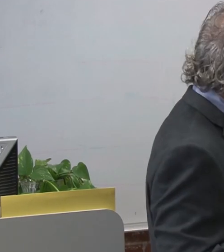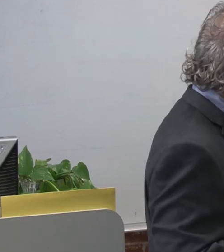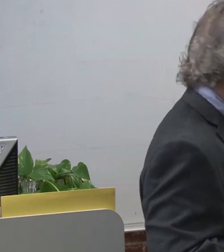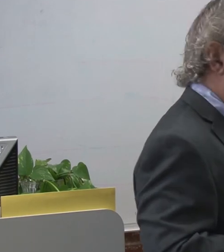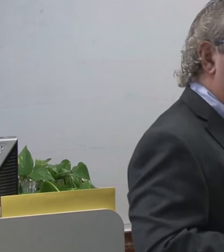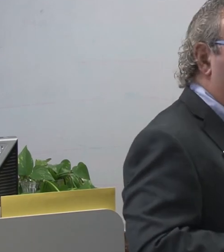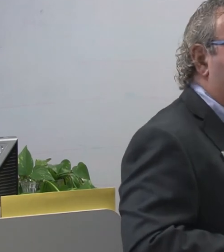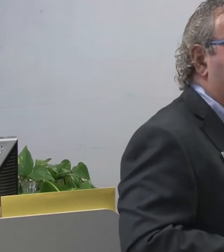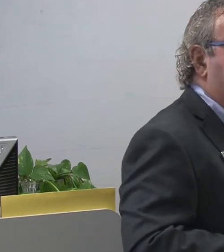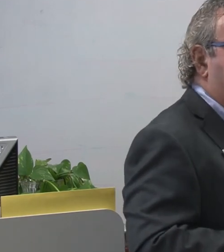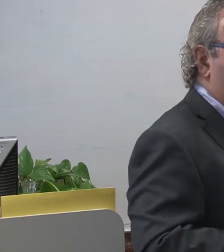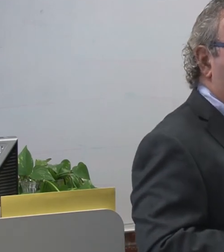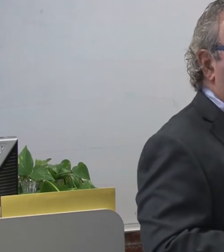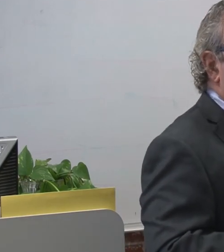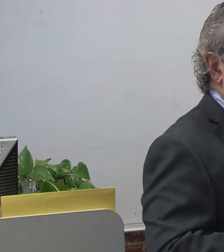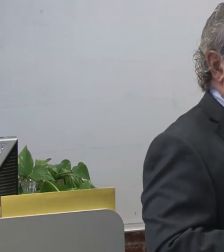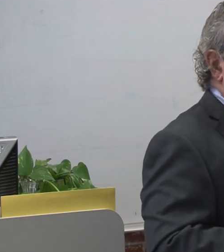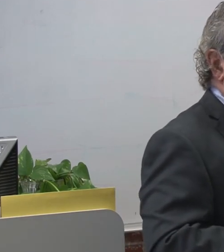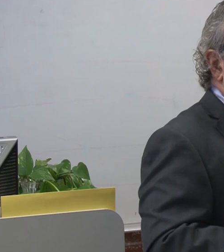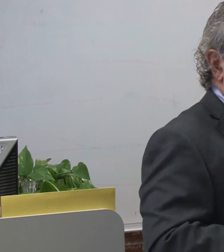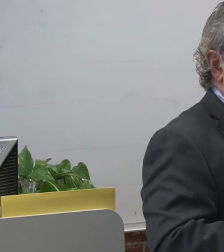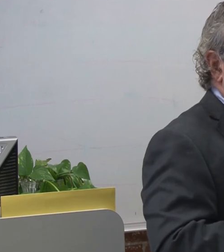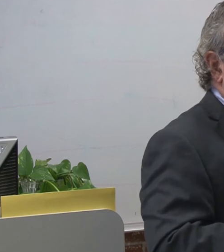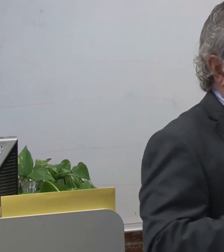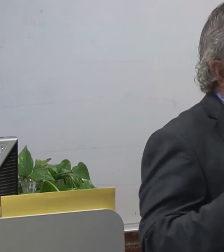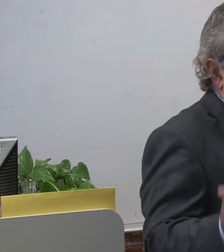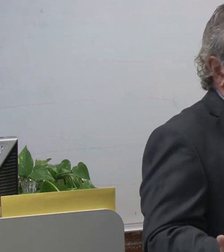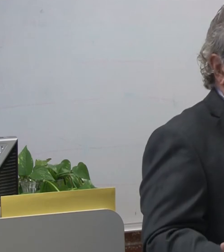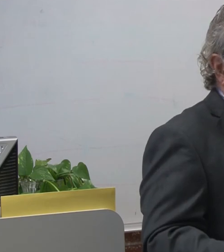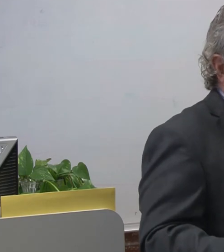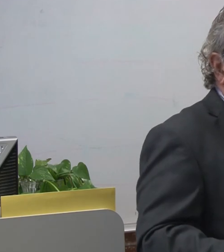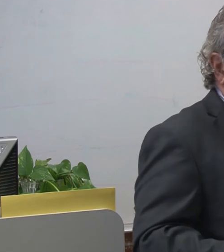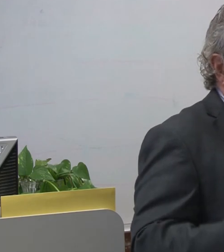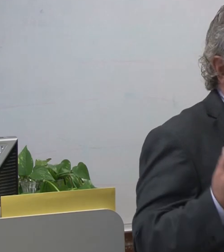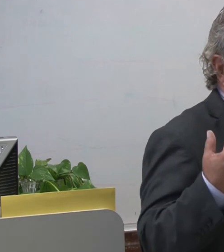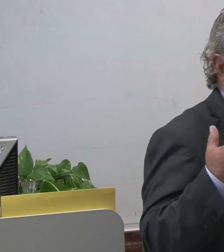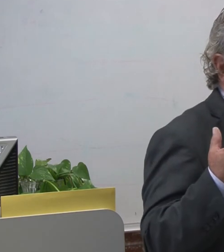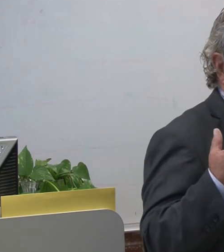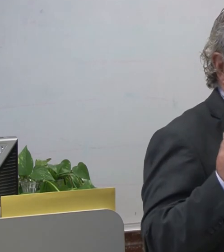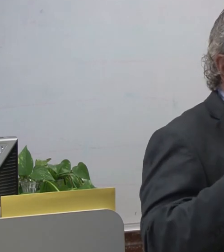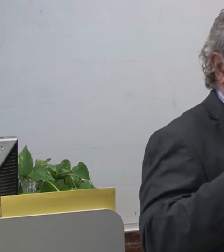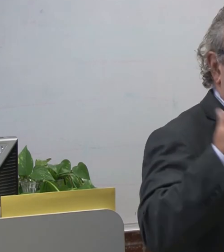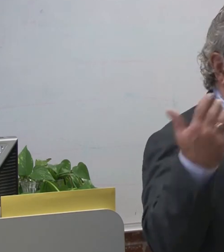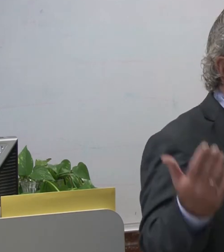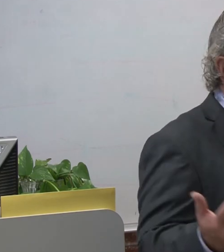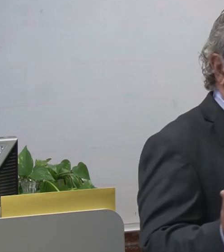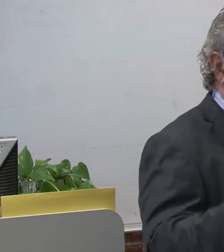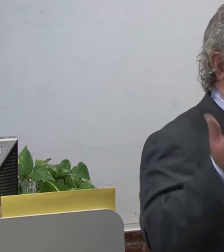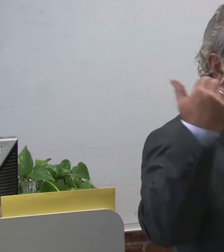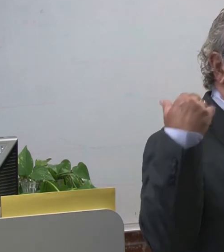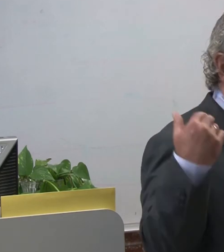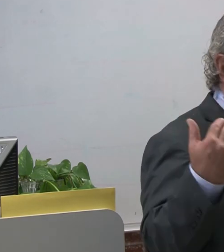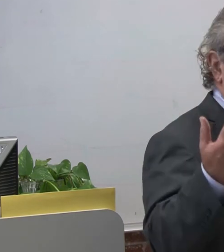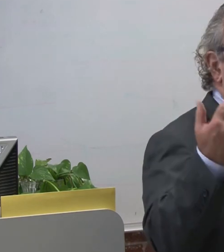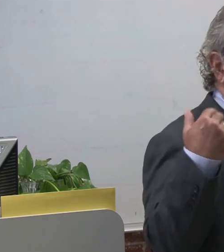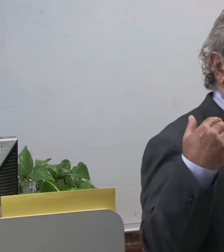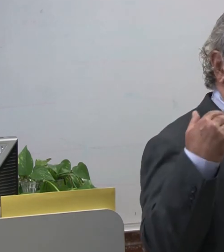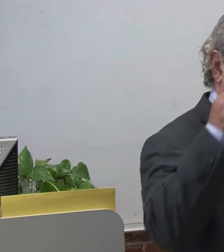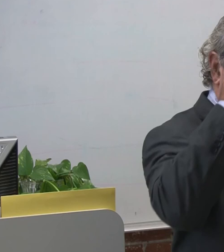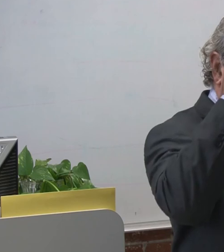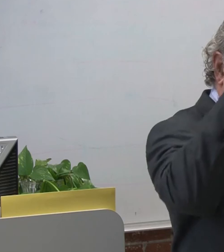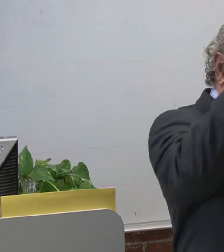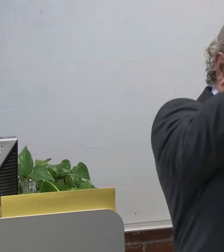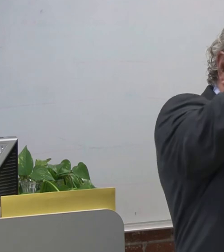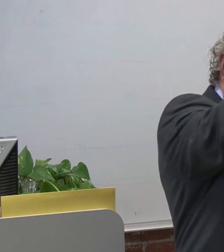as this last speaker, I think, really put out there, it's on you now. No one needs to worry about the rearview